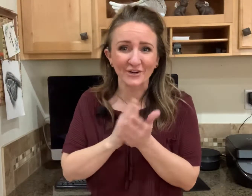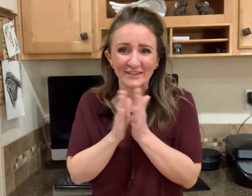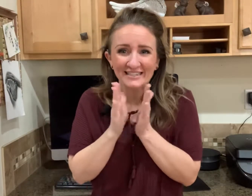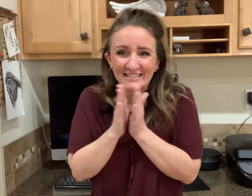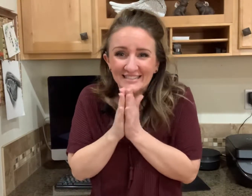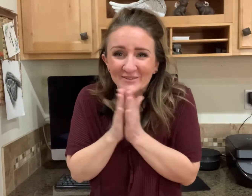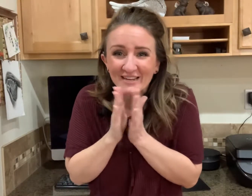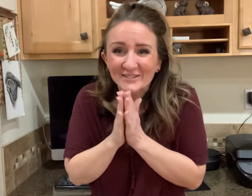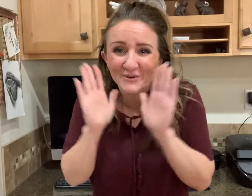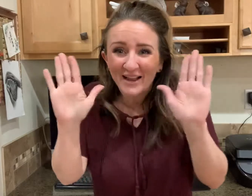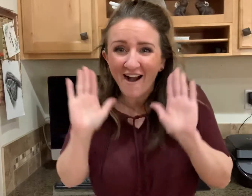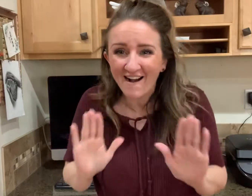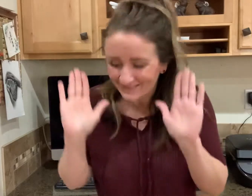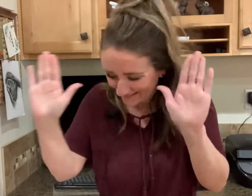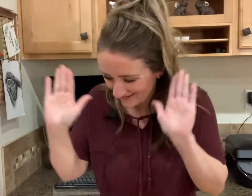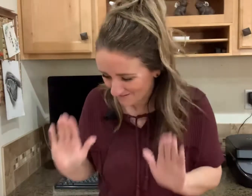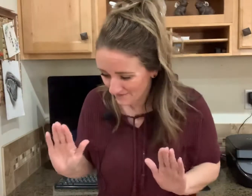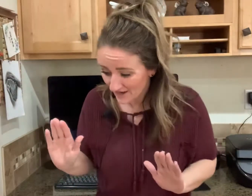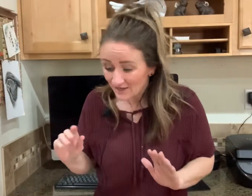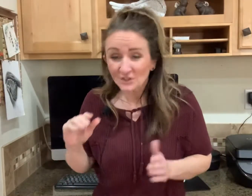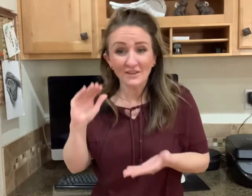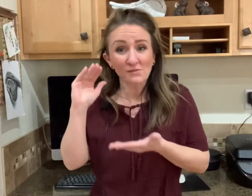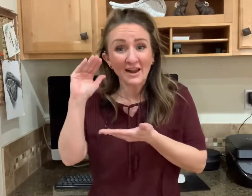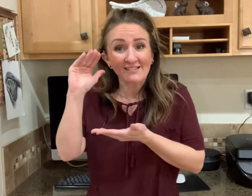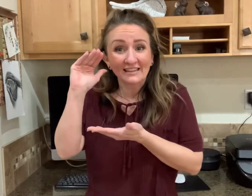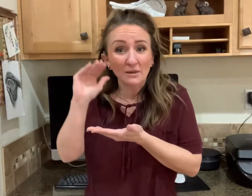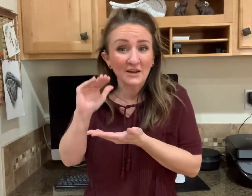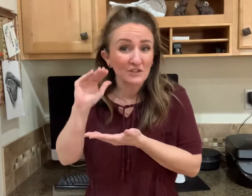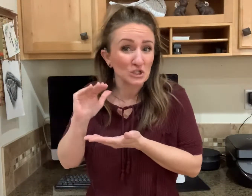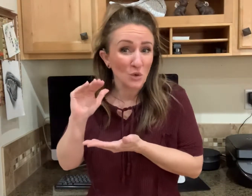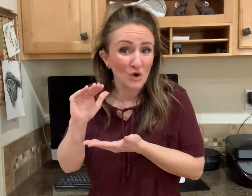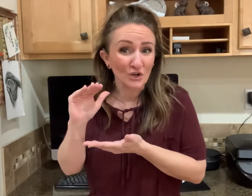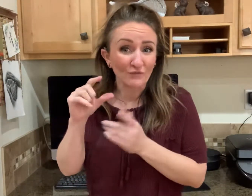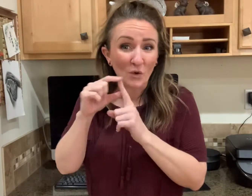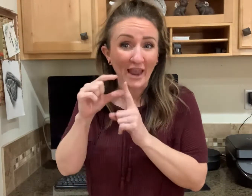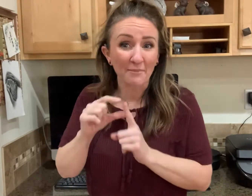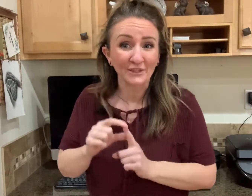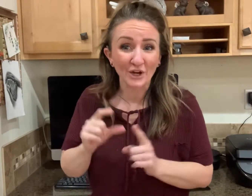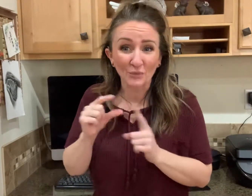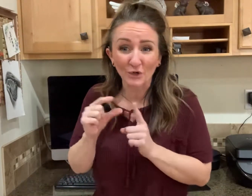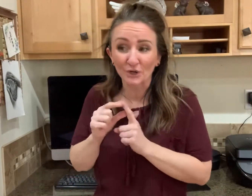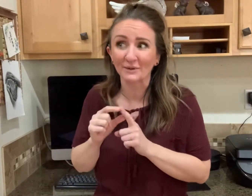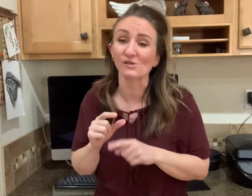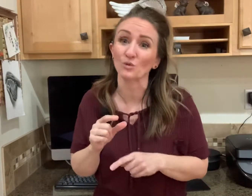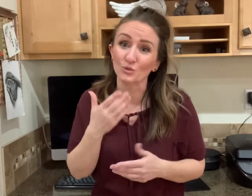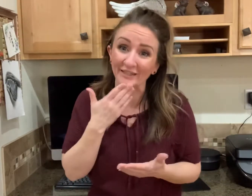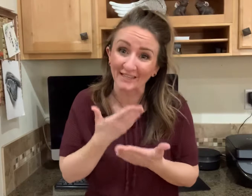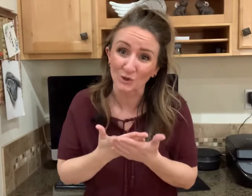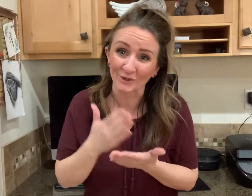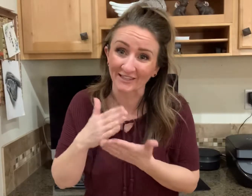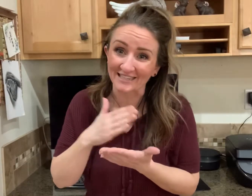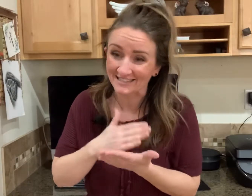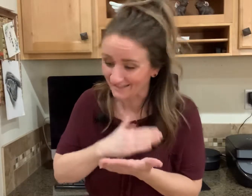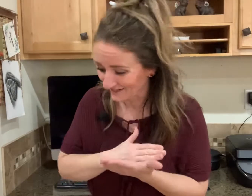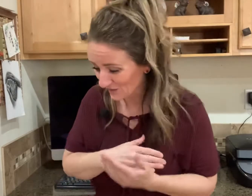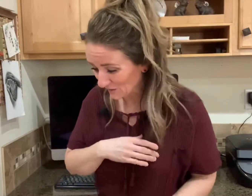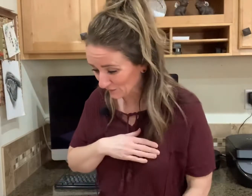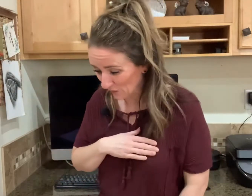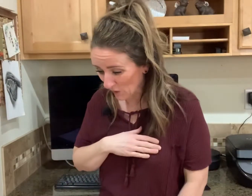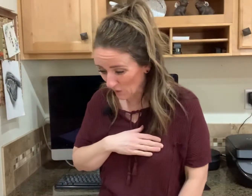series. You guys are doing awesome. So this one has a little bit of a shorter vocabulary word, but it's a really good list. So